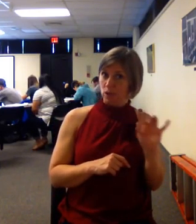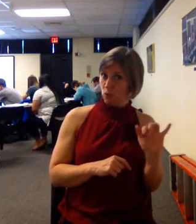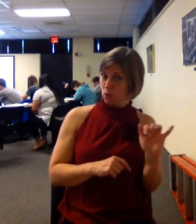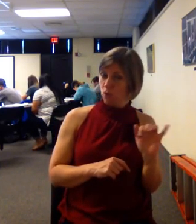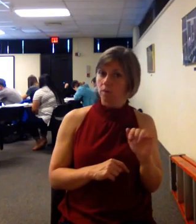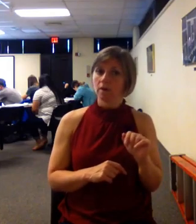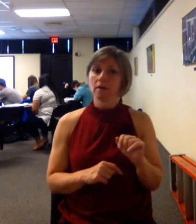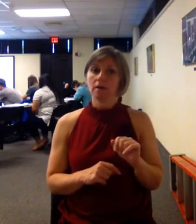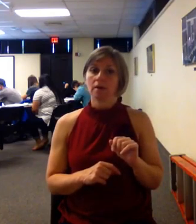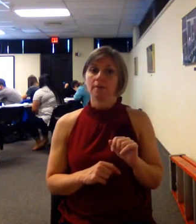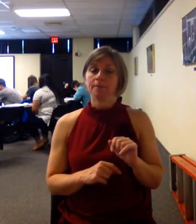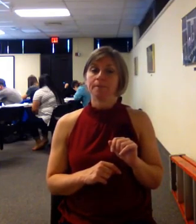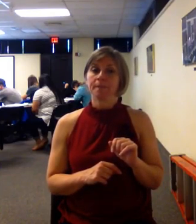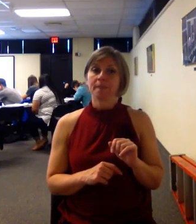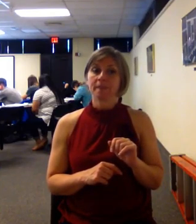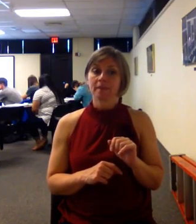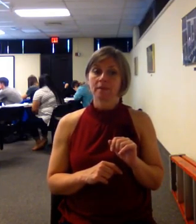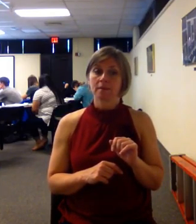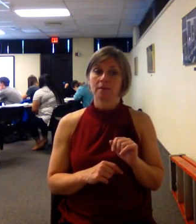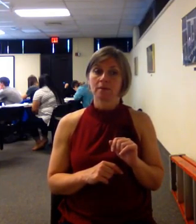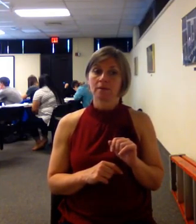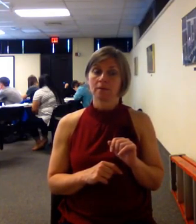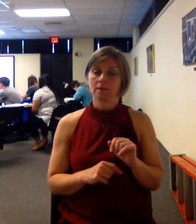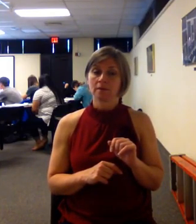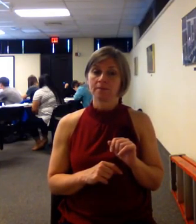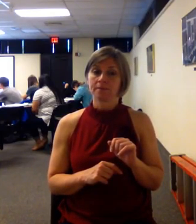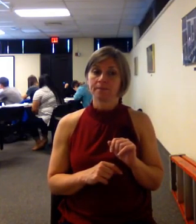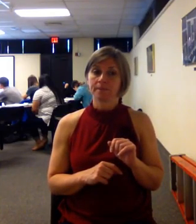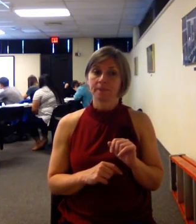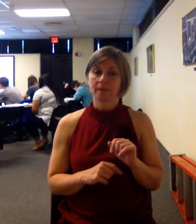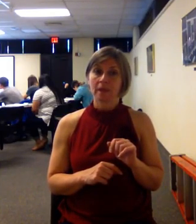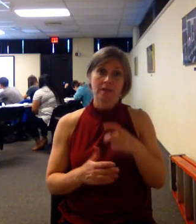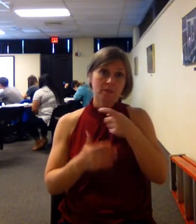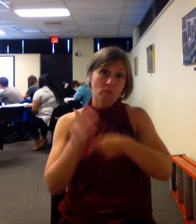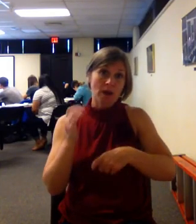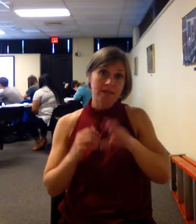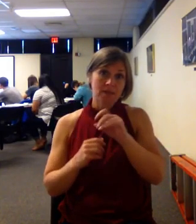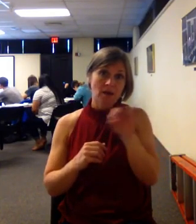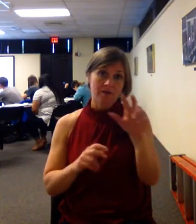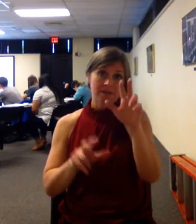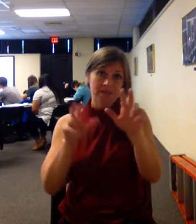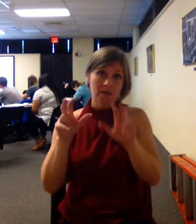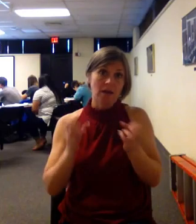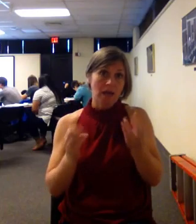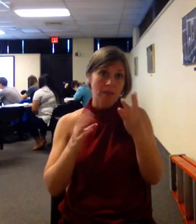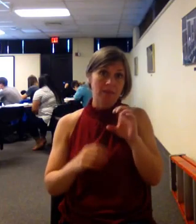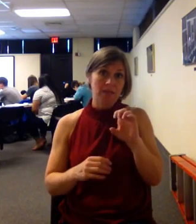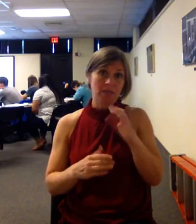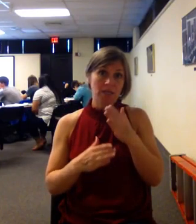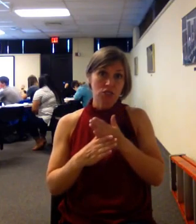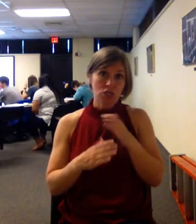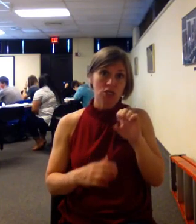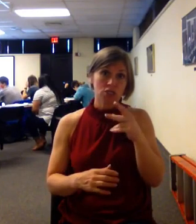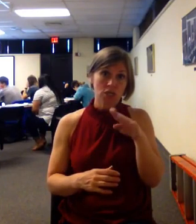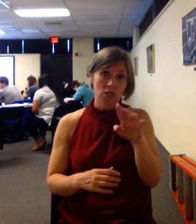both of them. Since he's telling you what the price of the stock is and how many shares you own, to get the total value, what